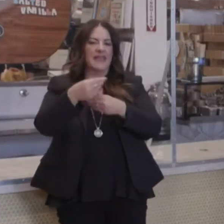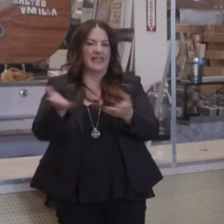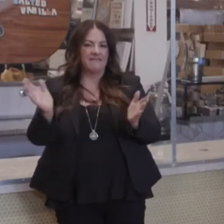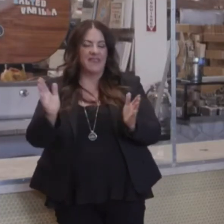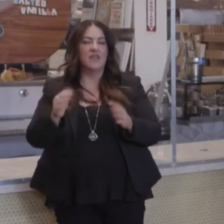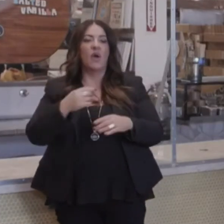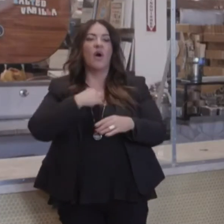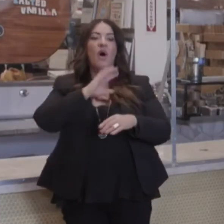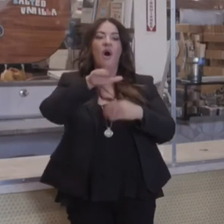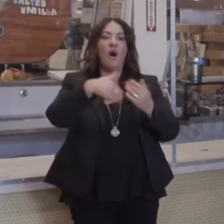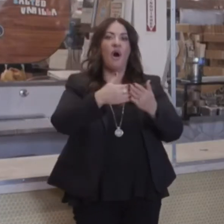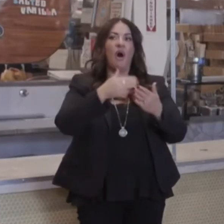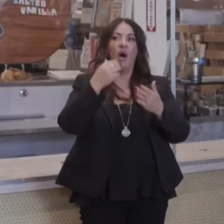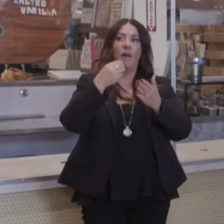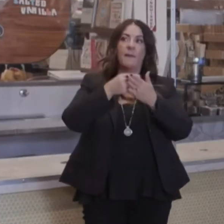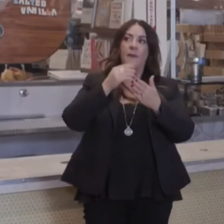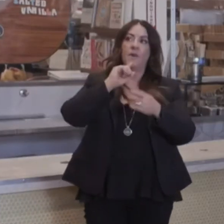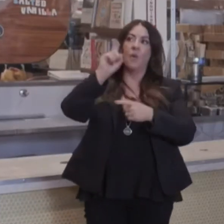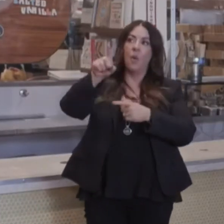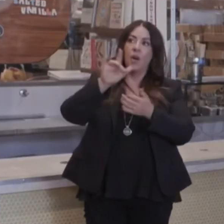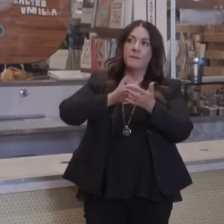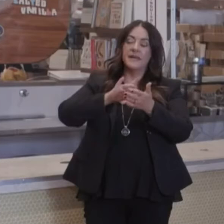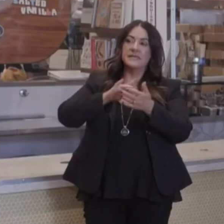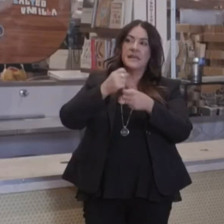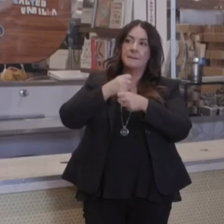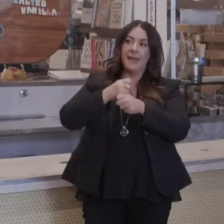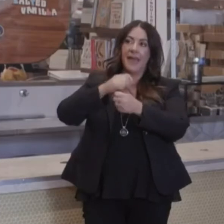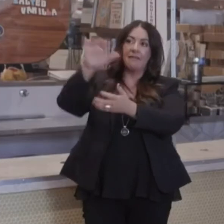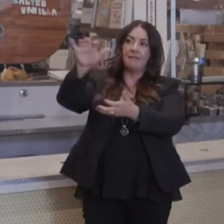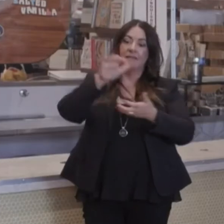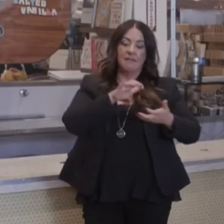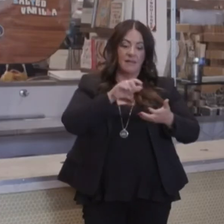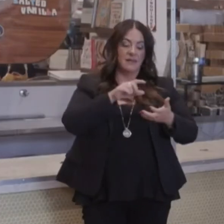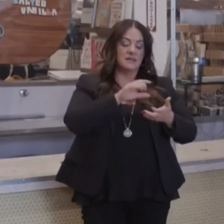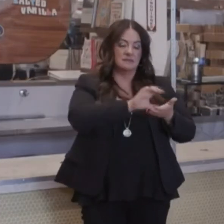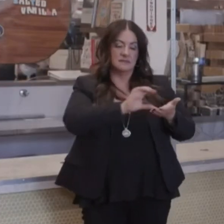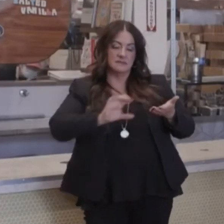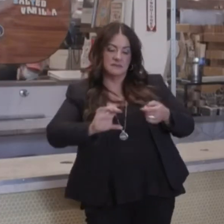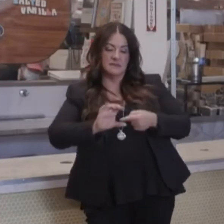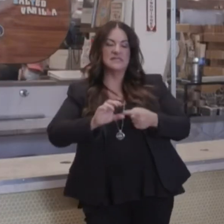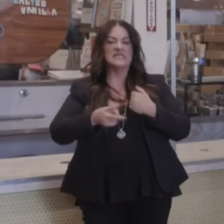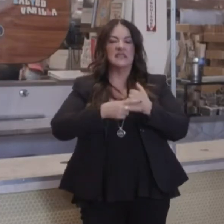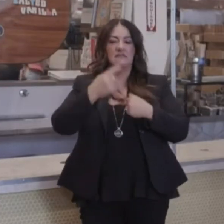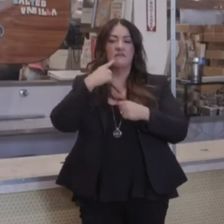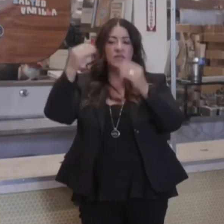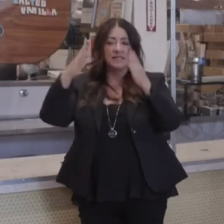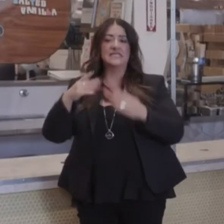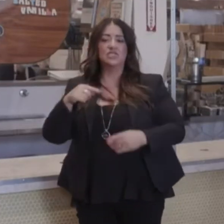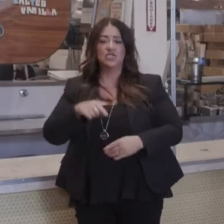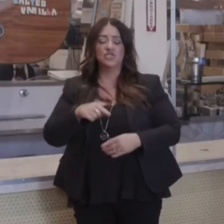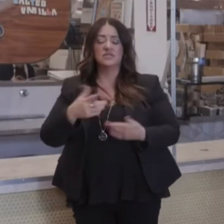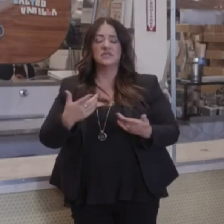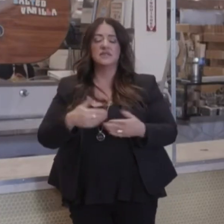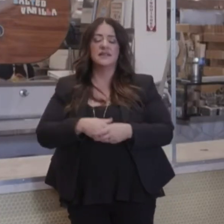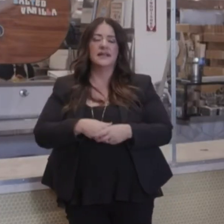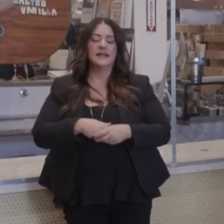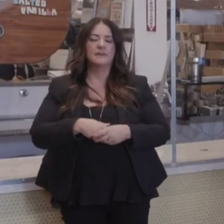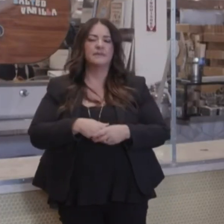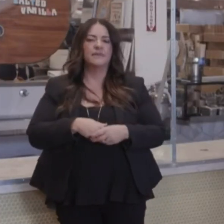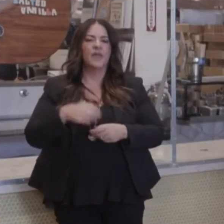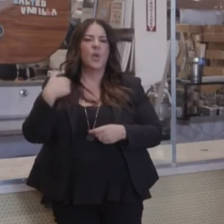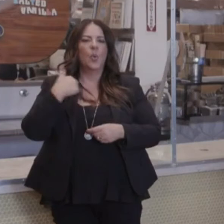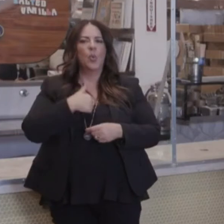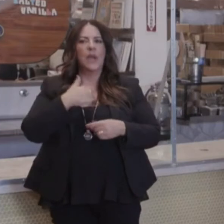state will be set aside for our teachers. We'll be putting out details around that over the course of the next few days, how we're going to